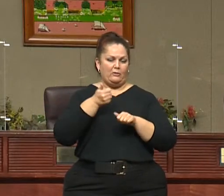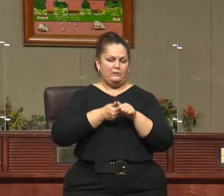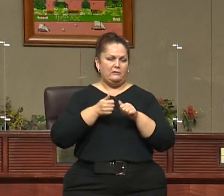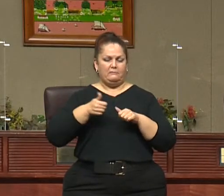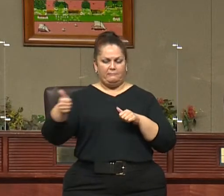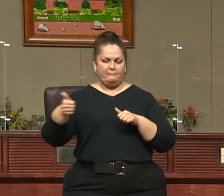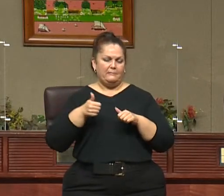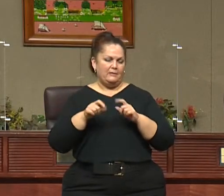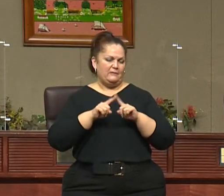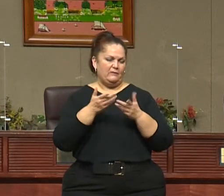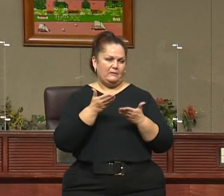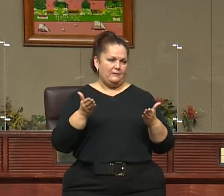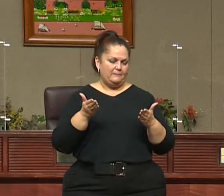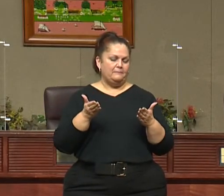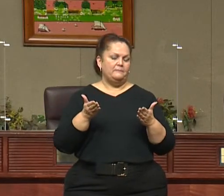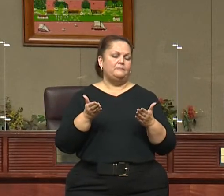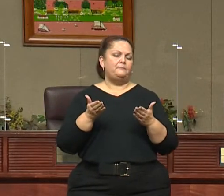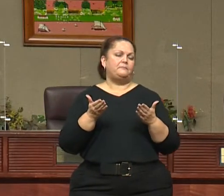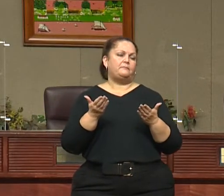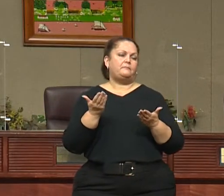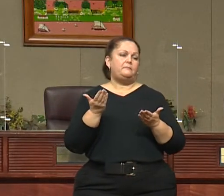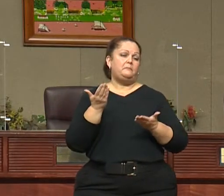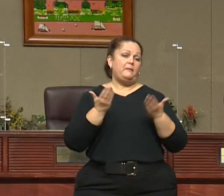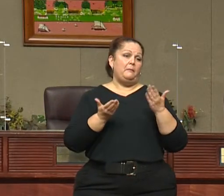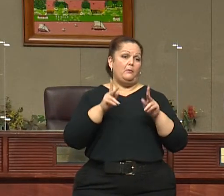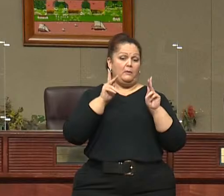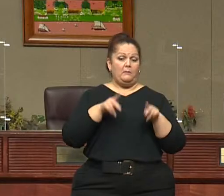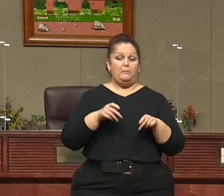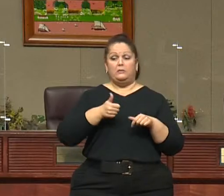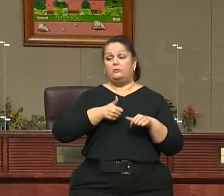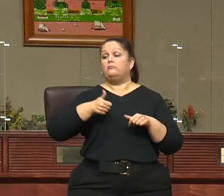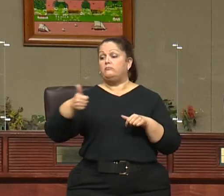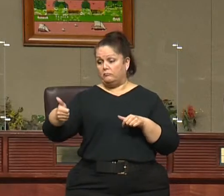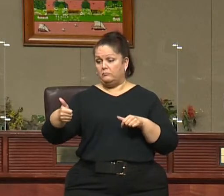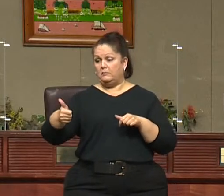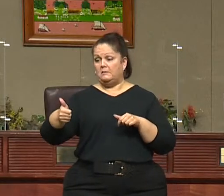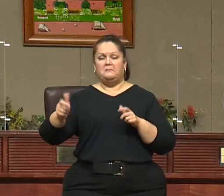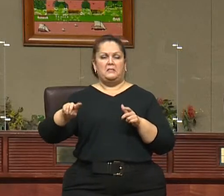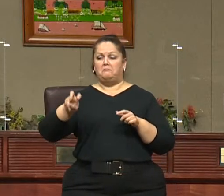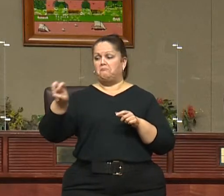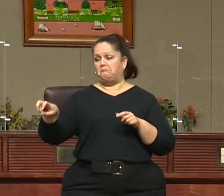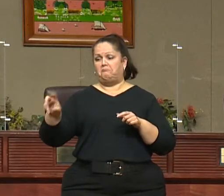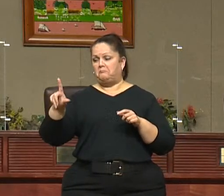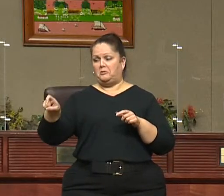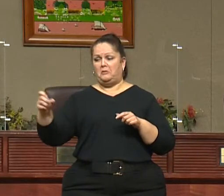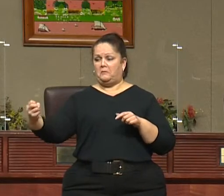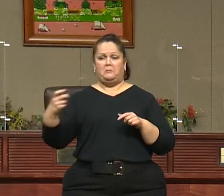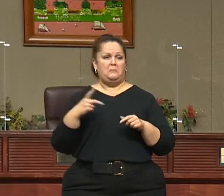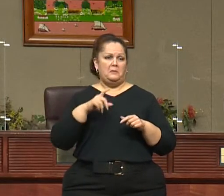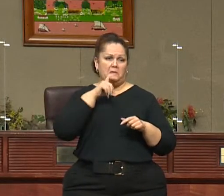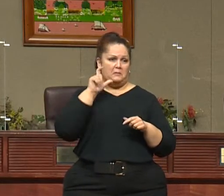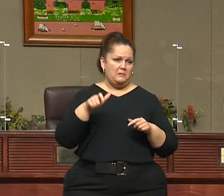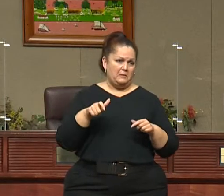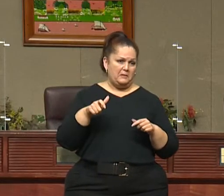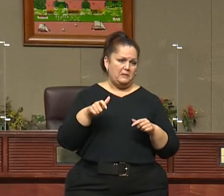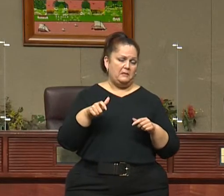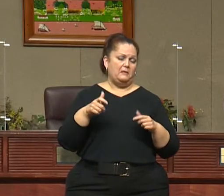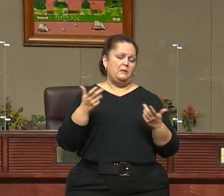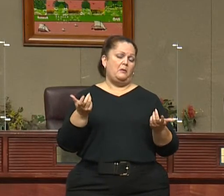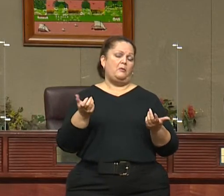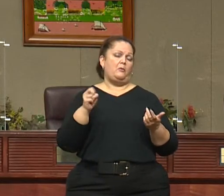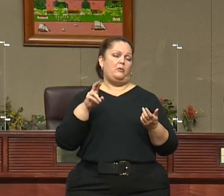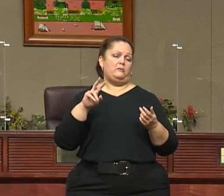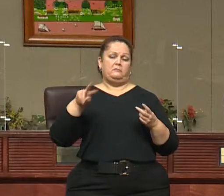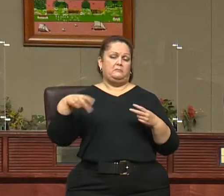various things. Sometimes perhaps someone took a ride to the convention center where they needed an appointment and they didn't have